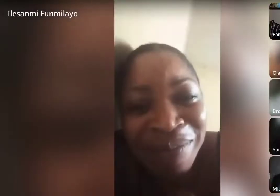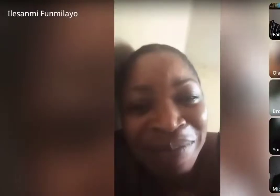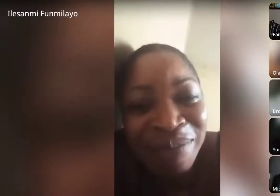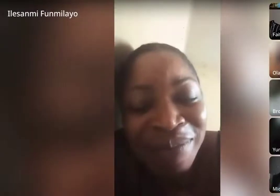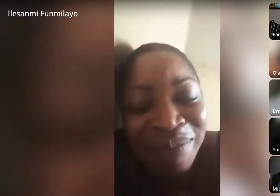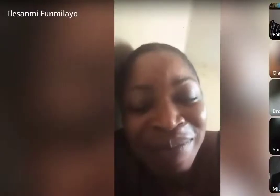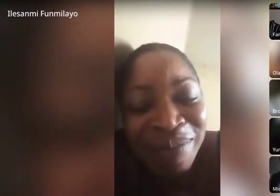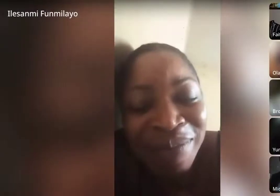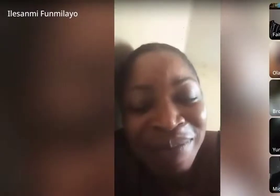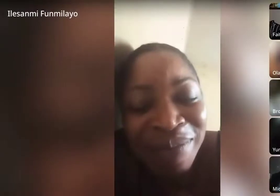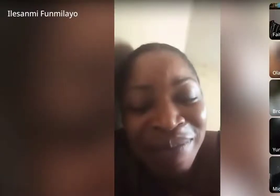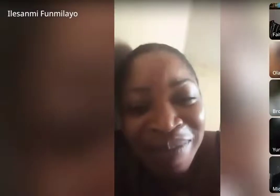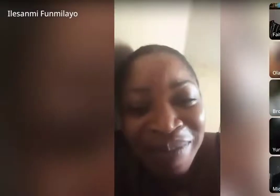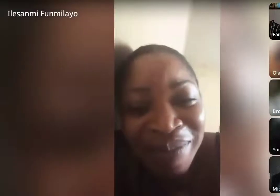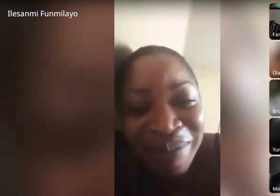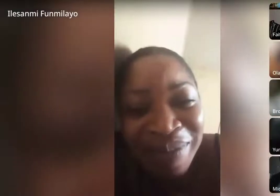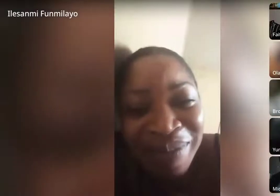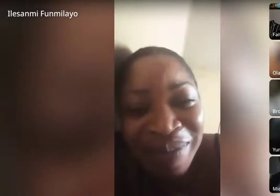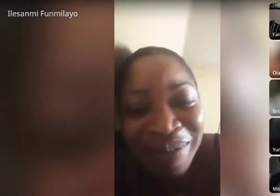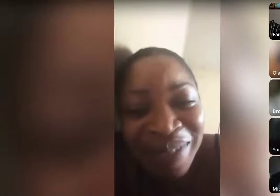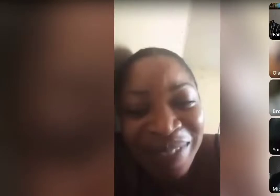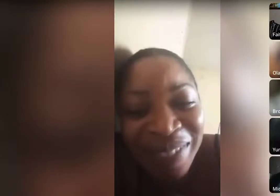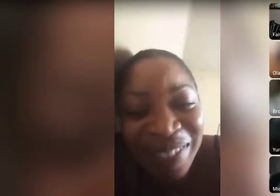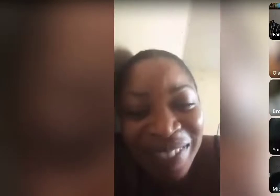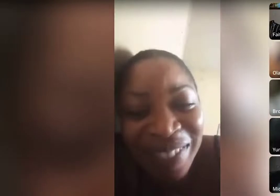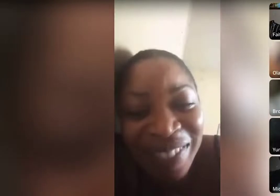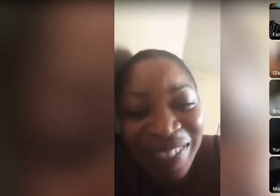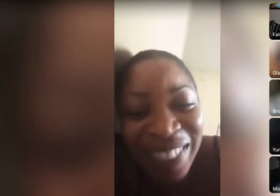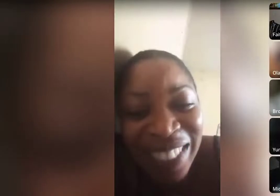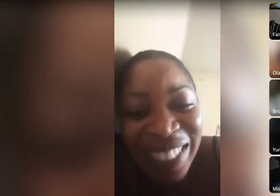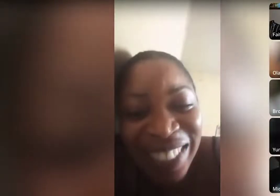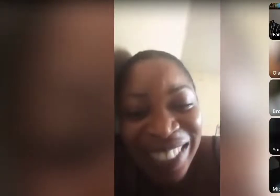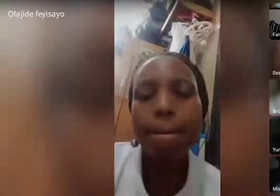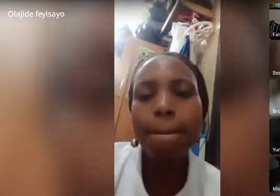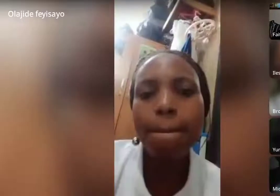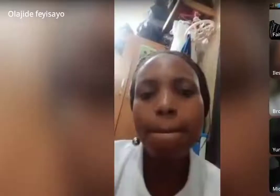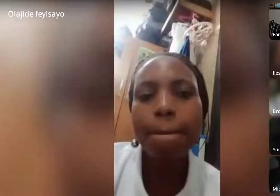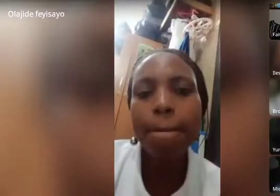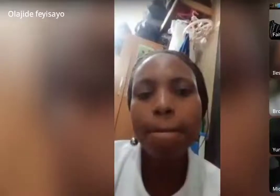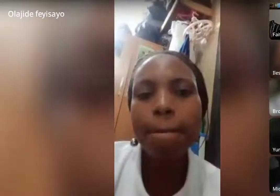all. Greet us now, Jeff. Greet us.